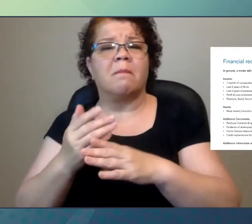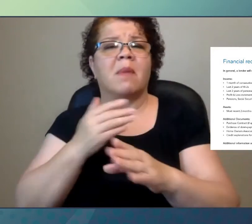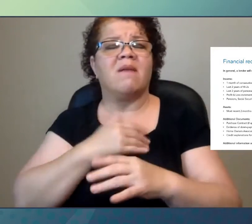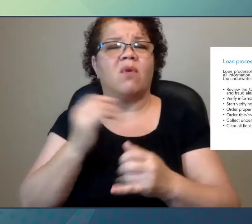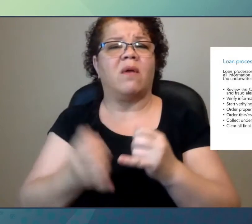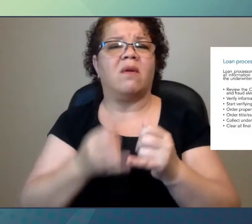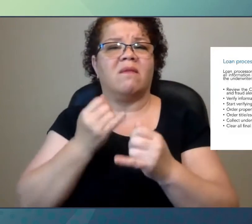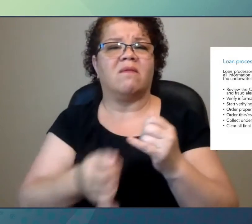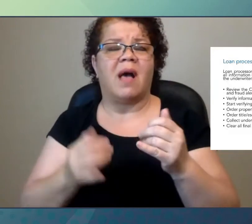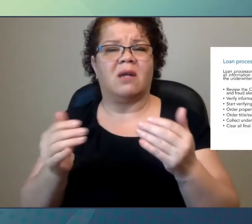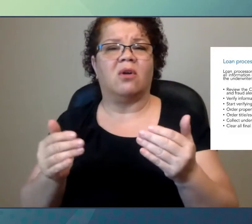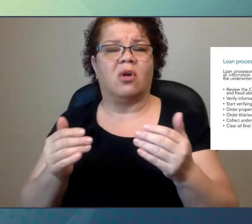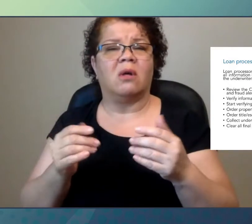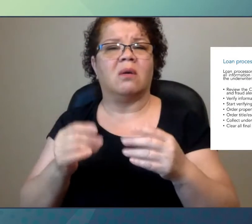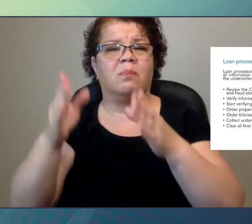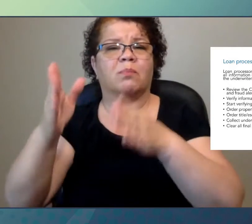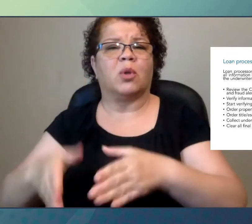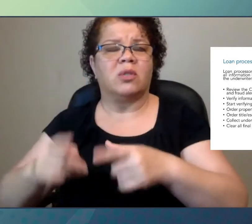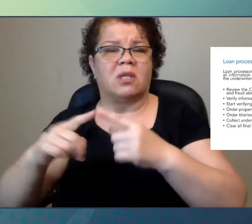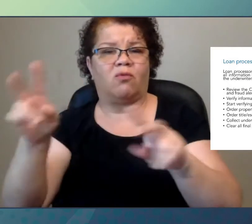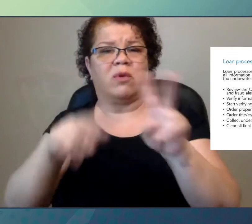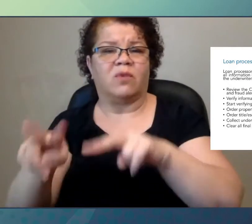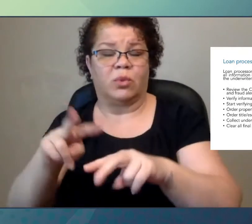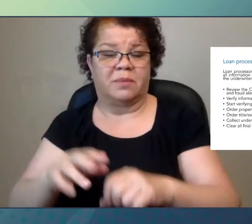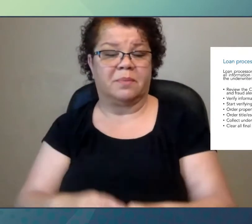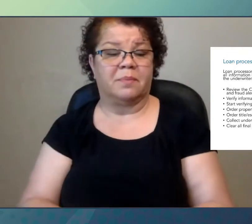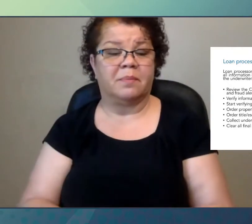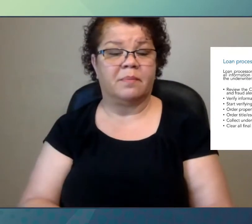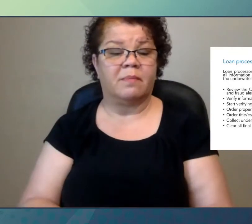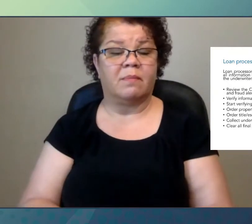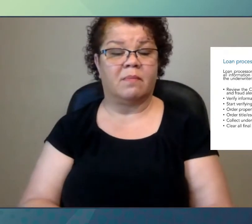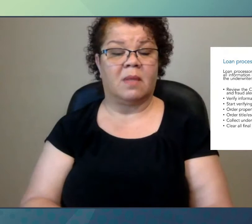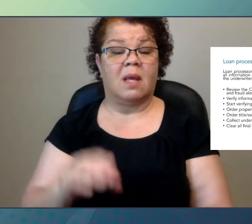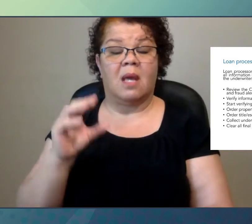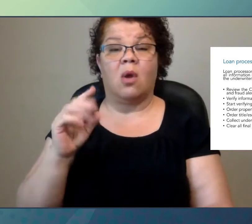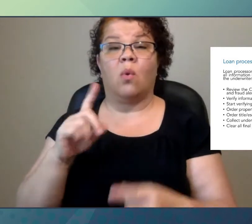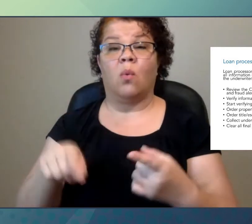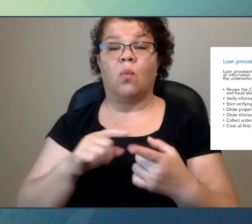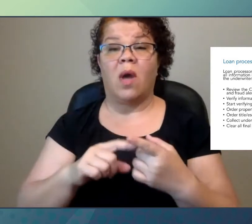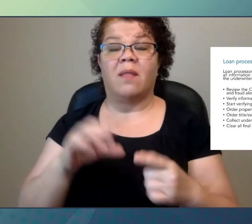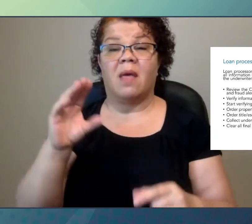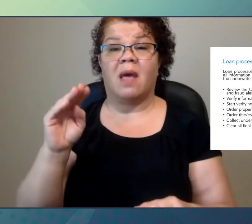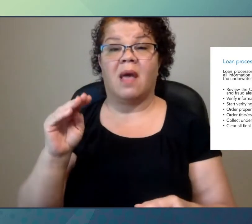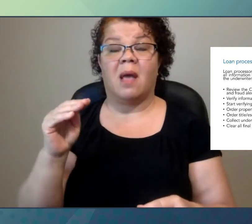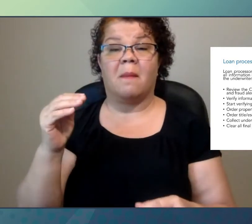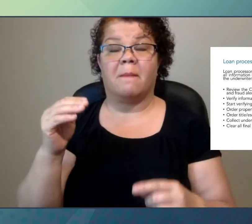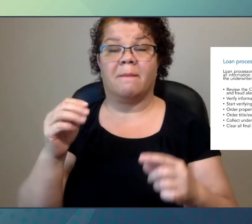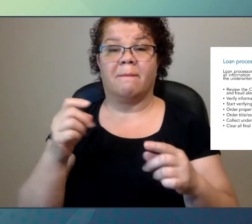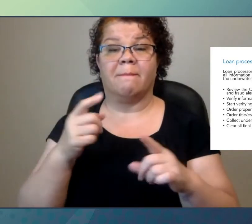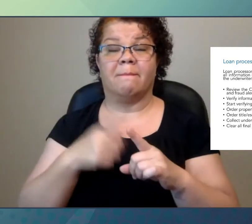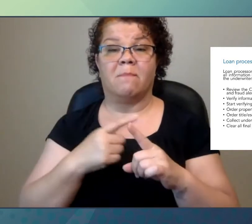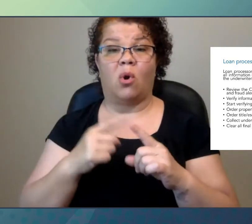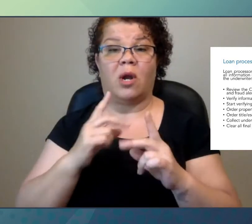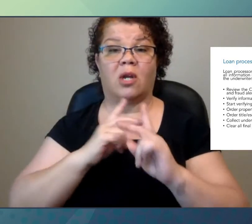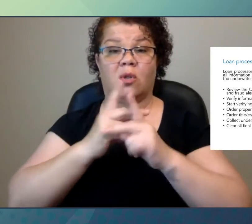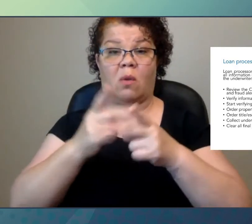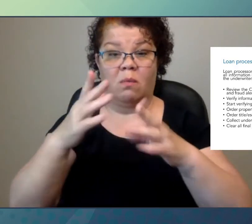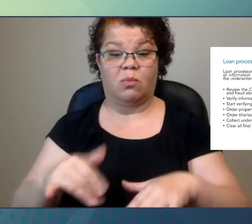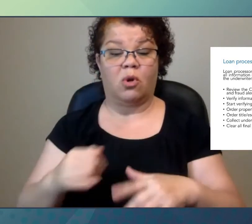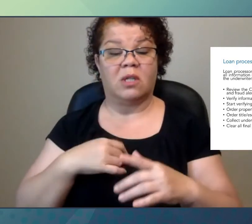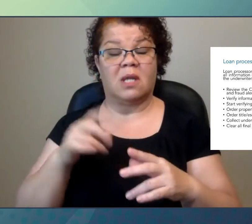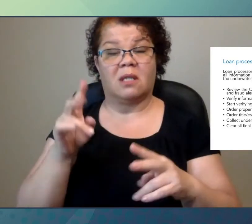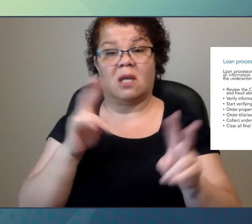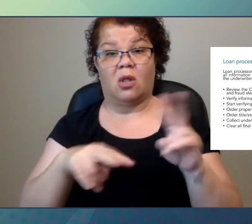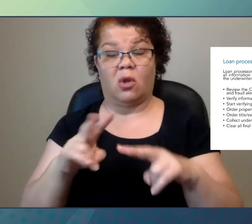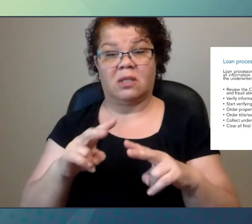underwrite. So once the MLO prepares the package and submits it to processing, a